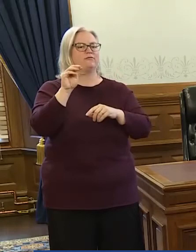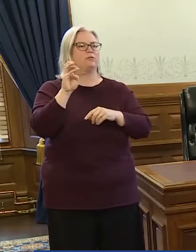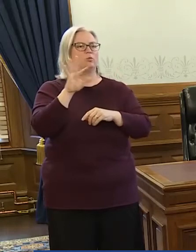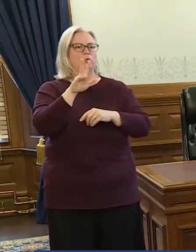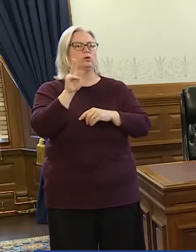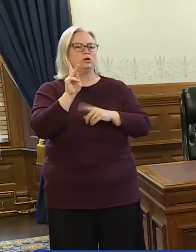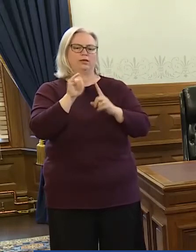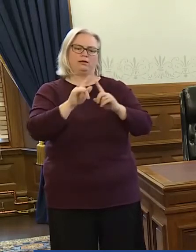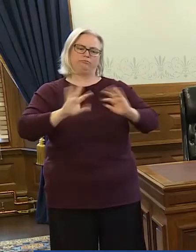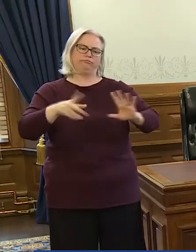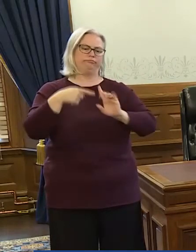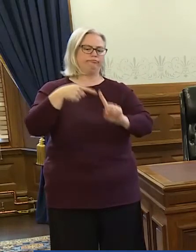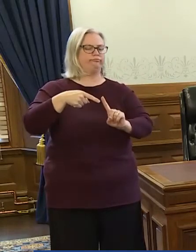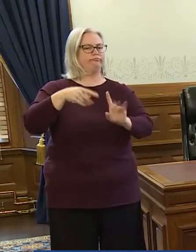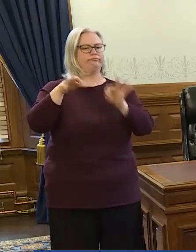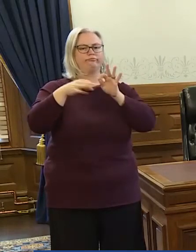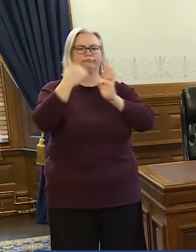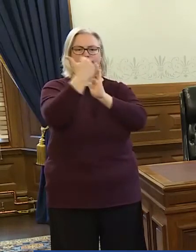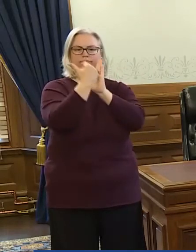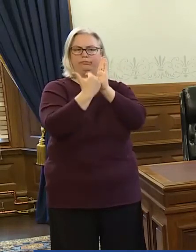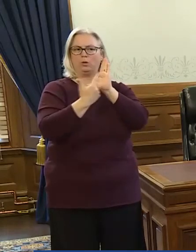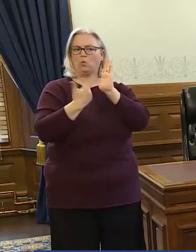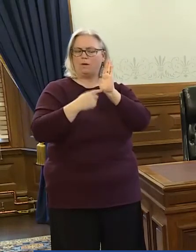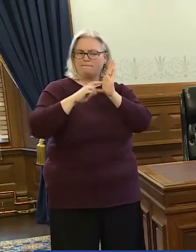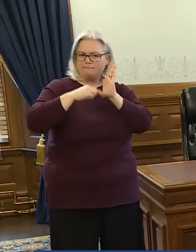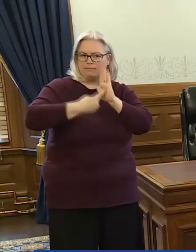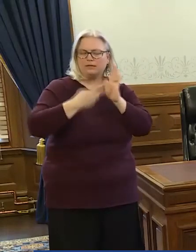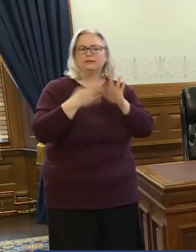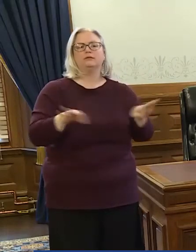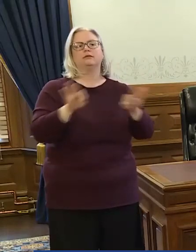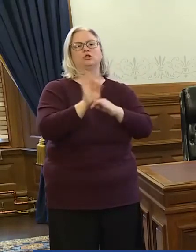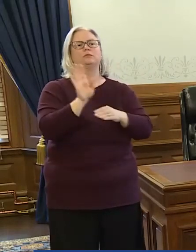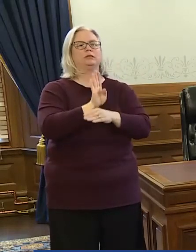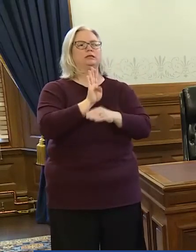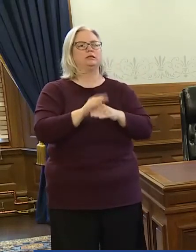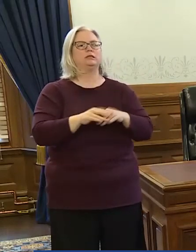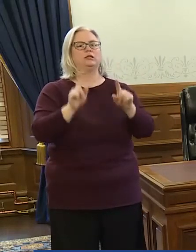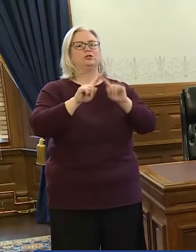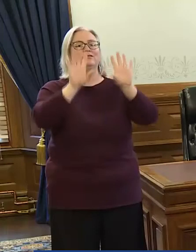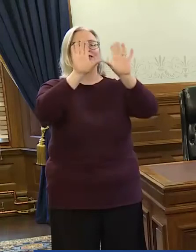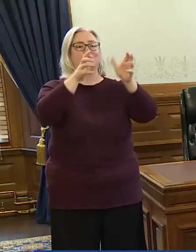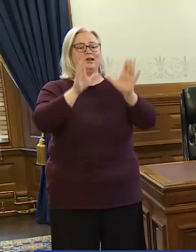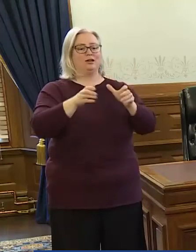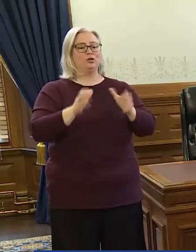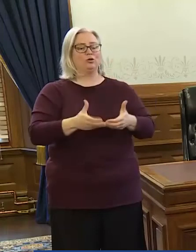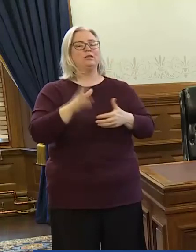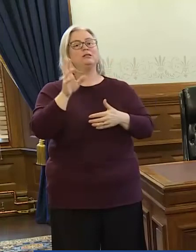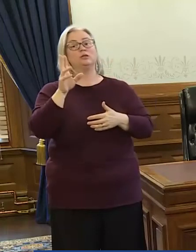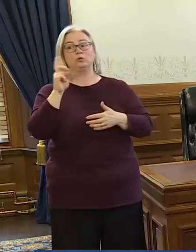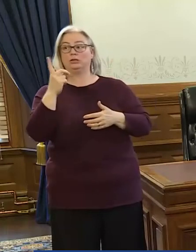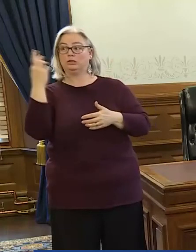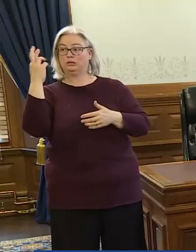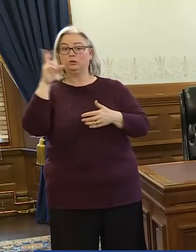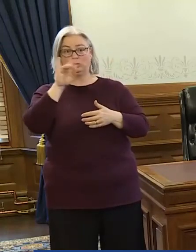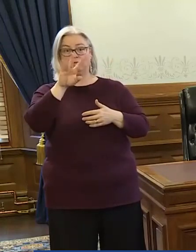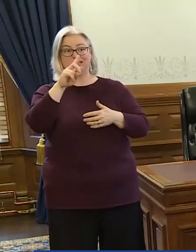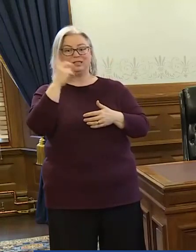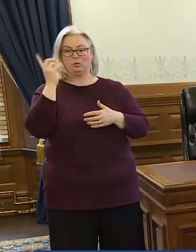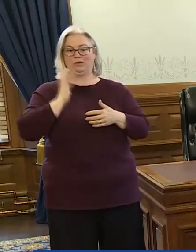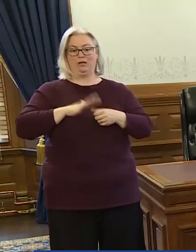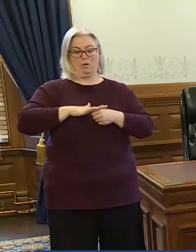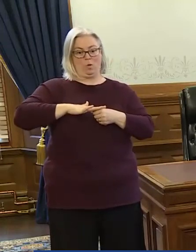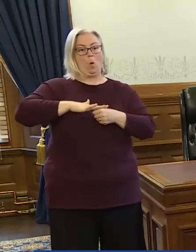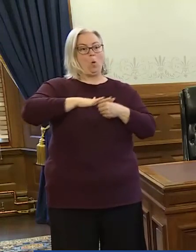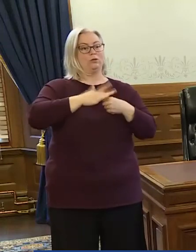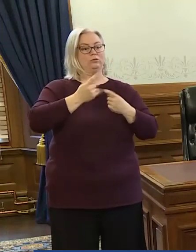really outlines what is an essential business. And we categorize it so that we did this when the locals were